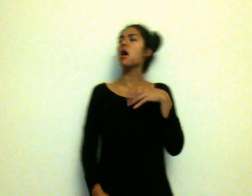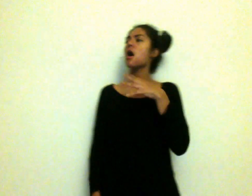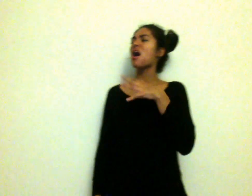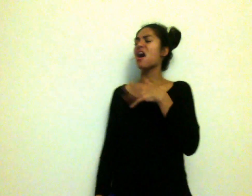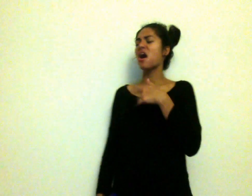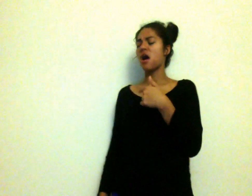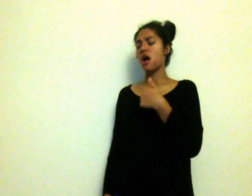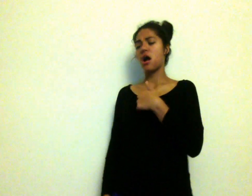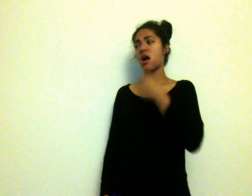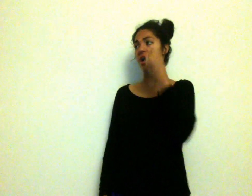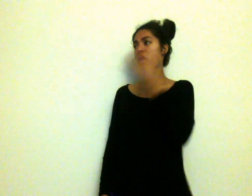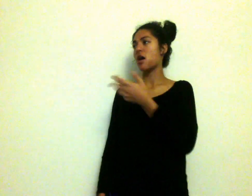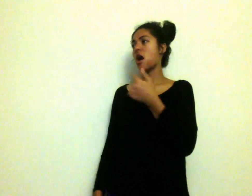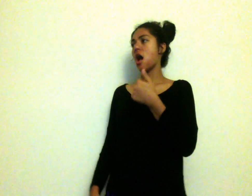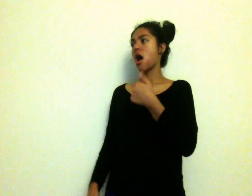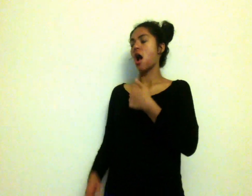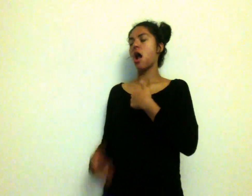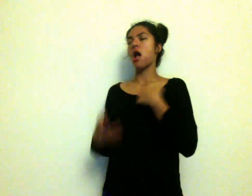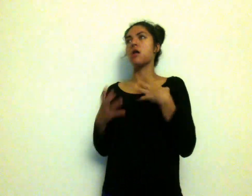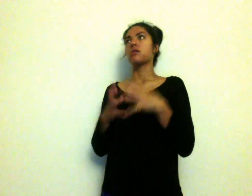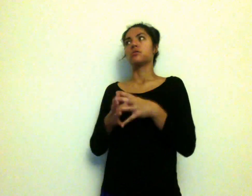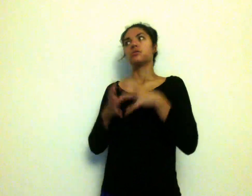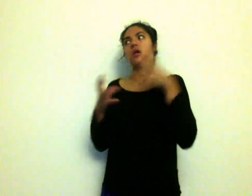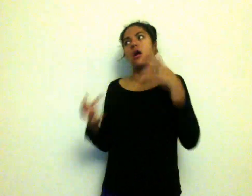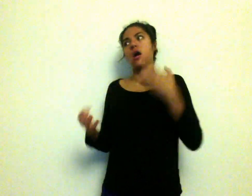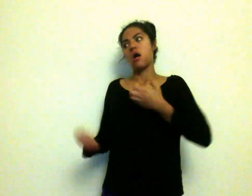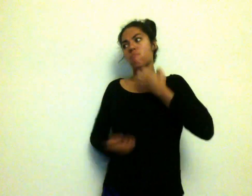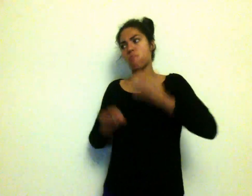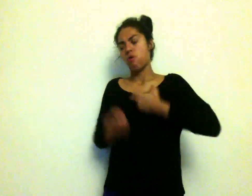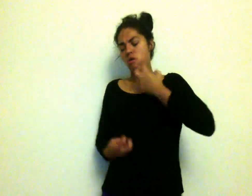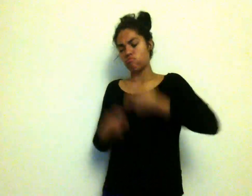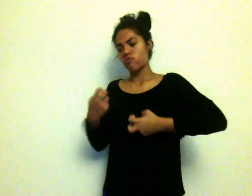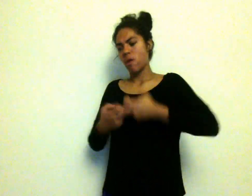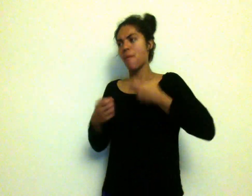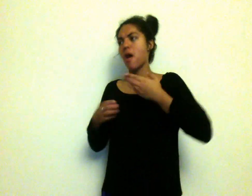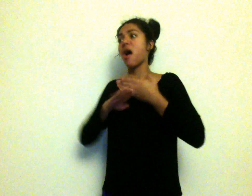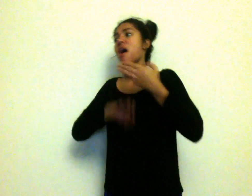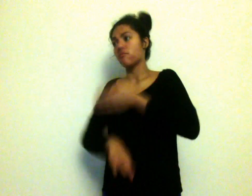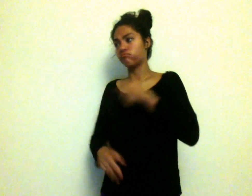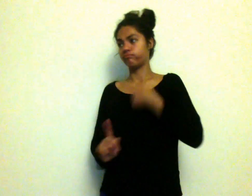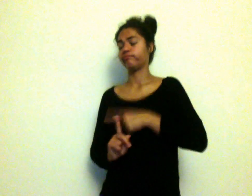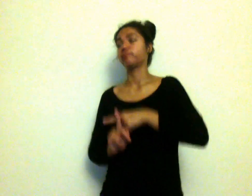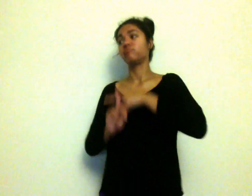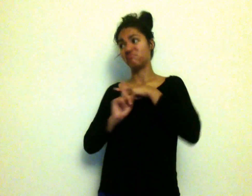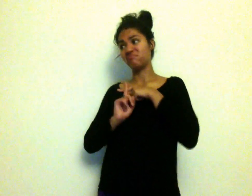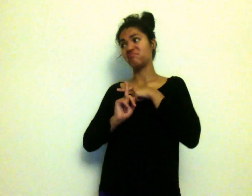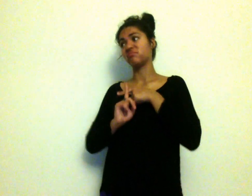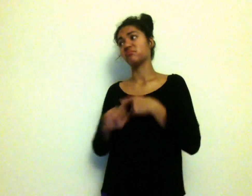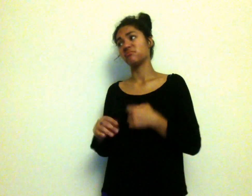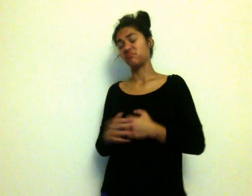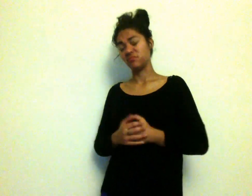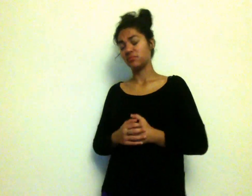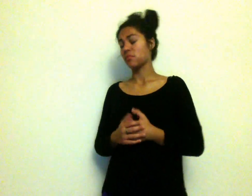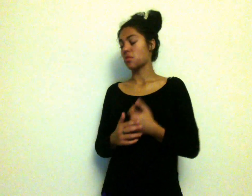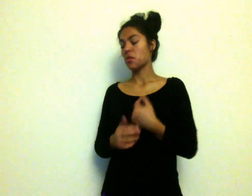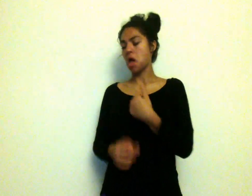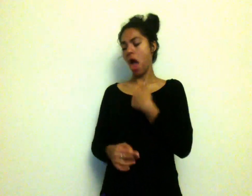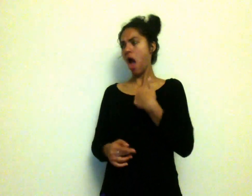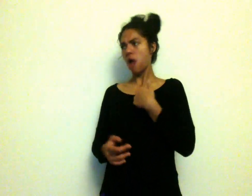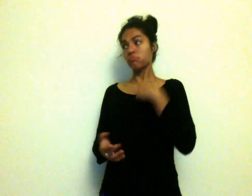lot of emotional struggle after my conversion. No intellectual struggle. He said, I really believe that my commitment to Christ is